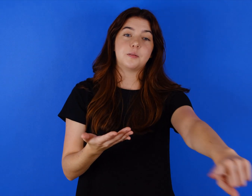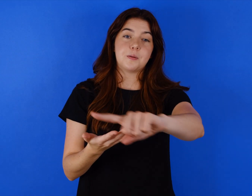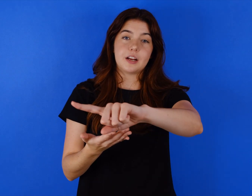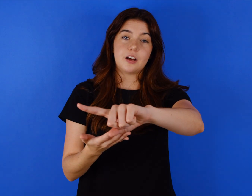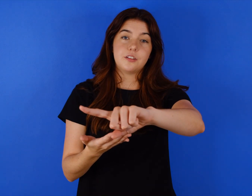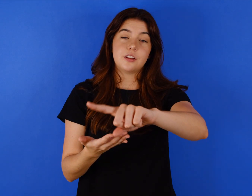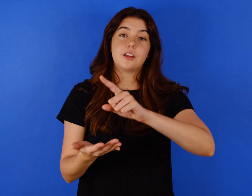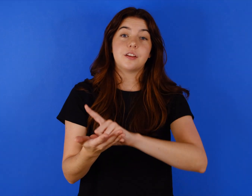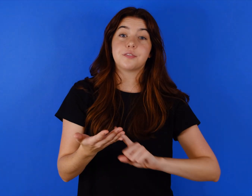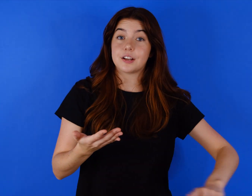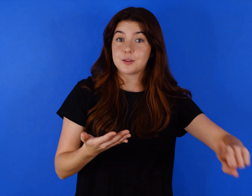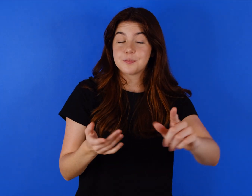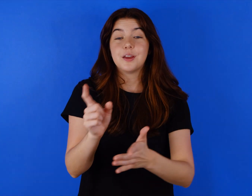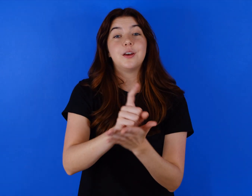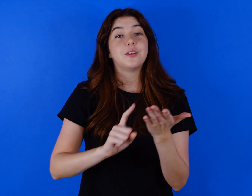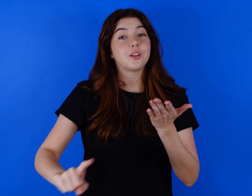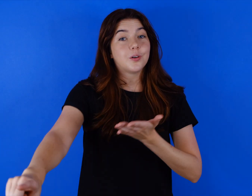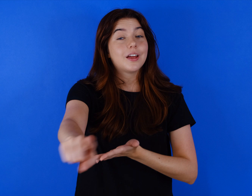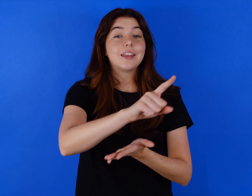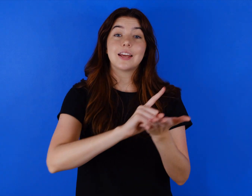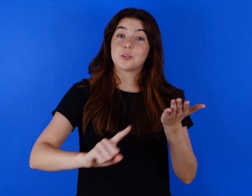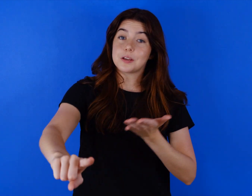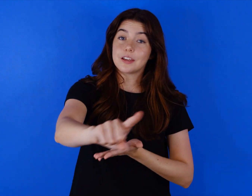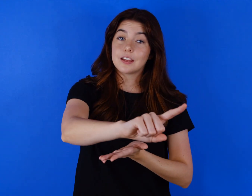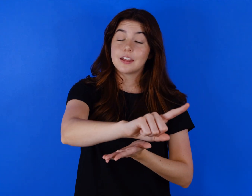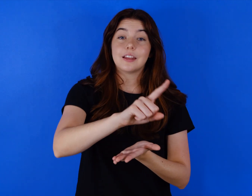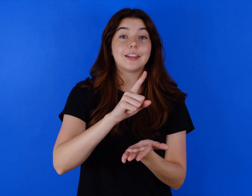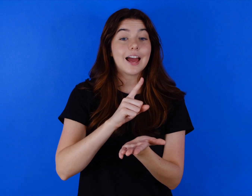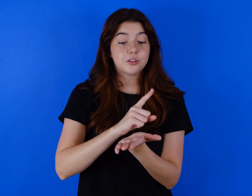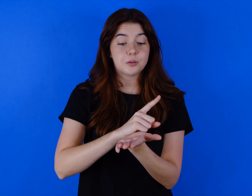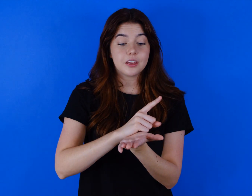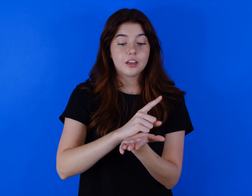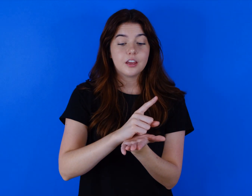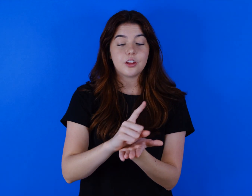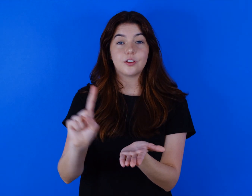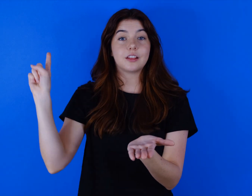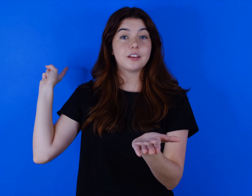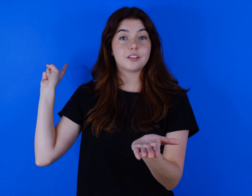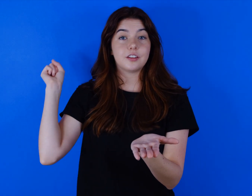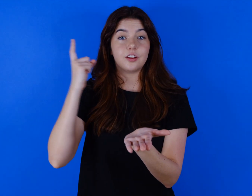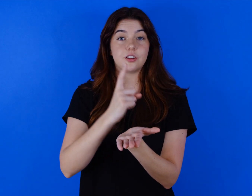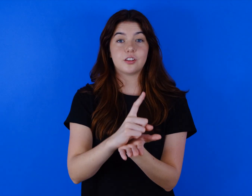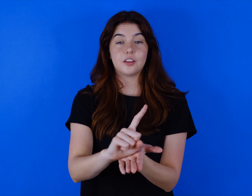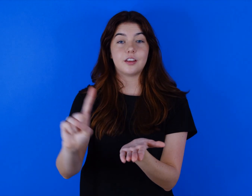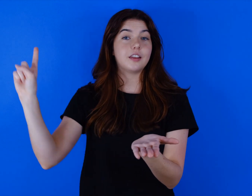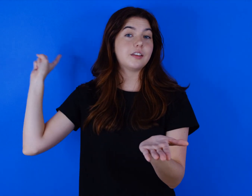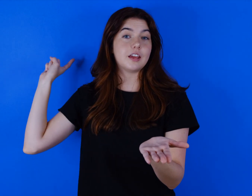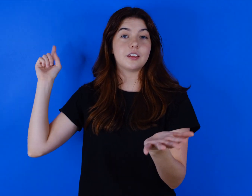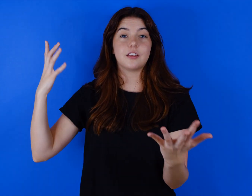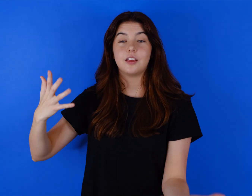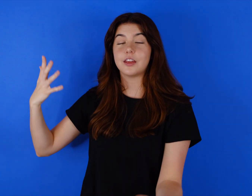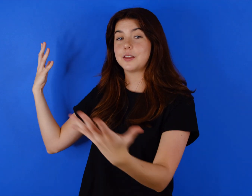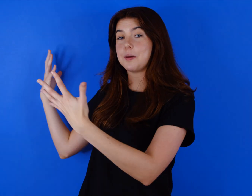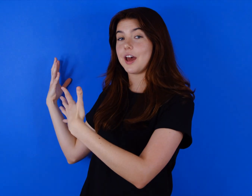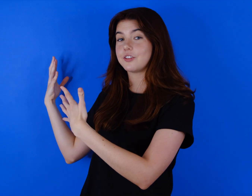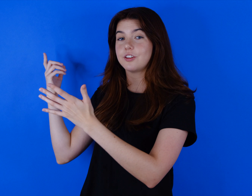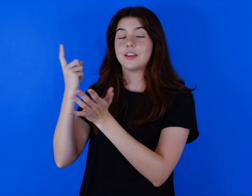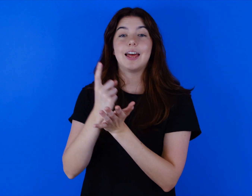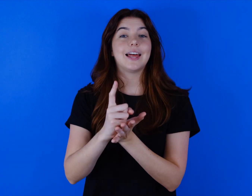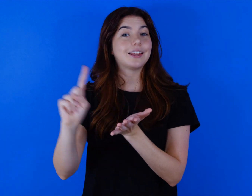bring it out in front. So next week. Last week, you go like this. You just take it into the past. Last